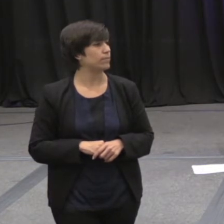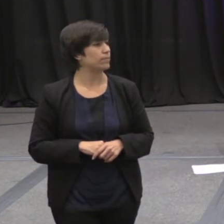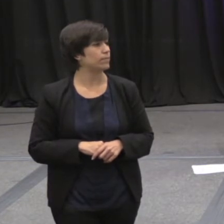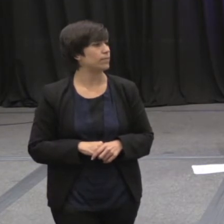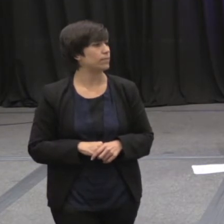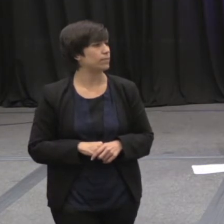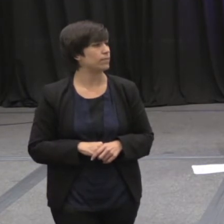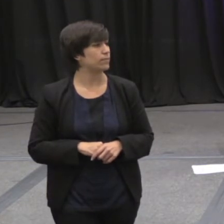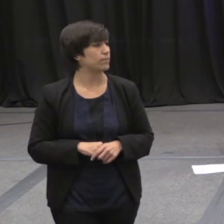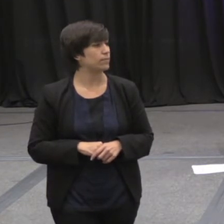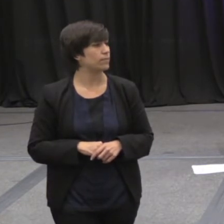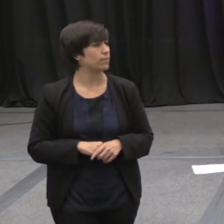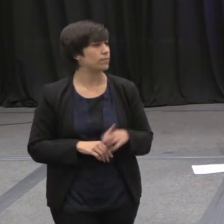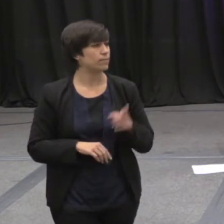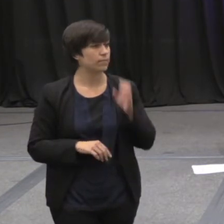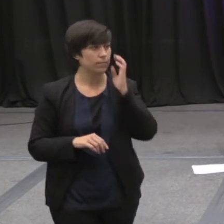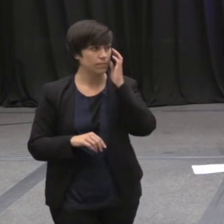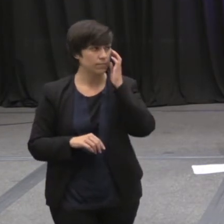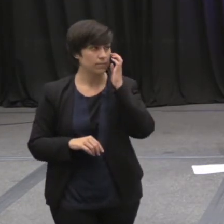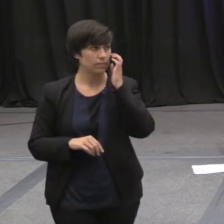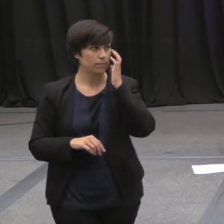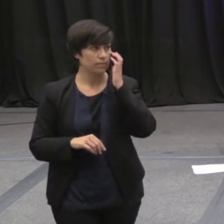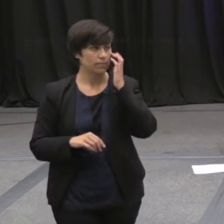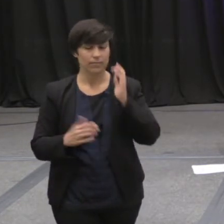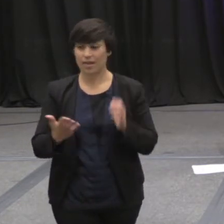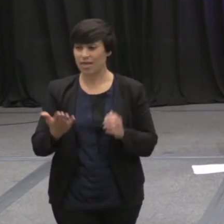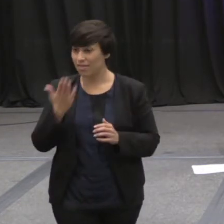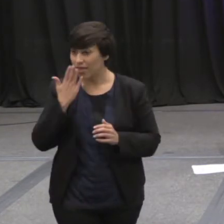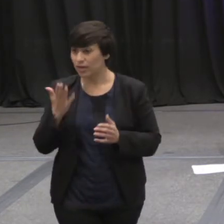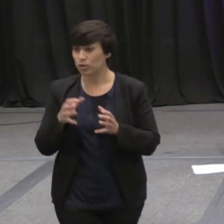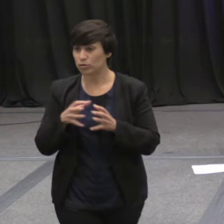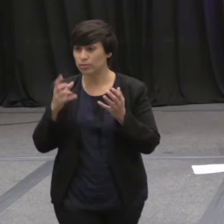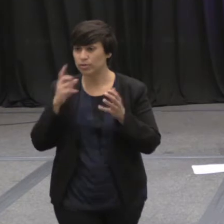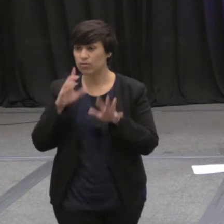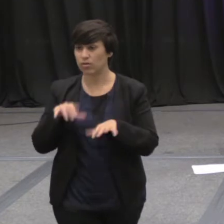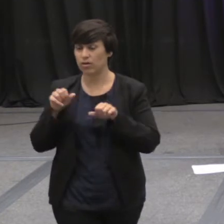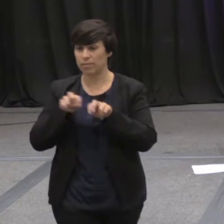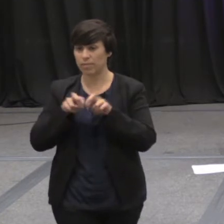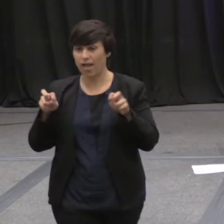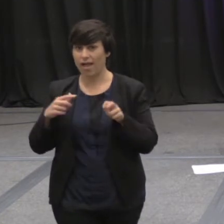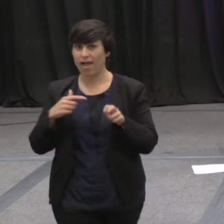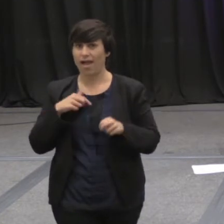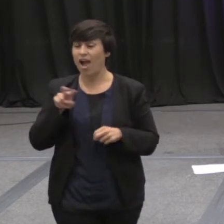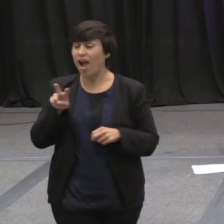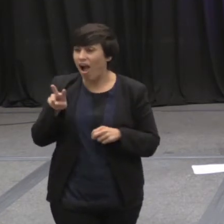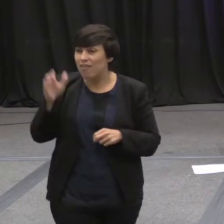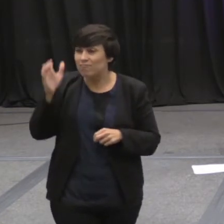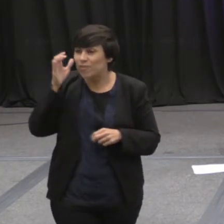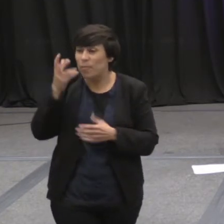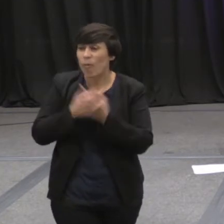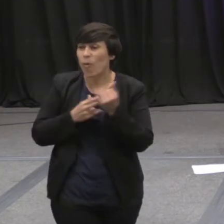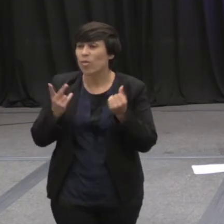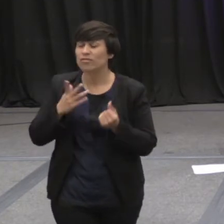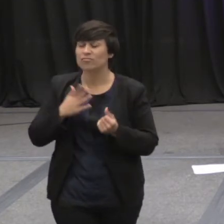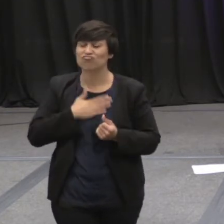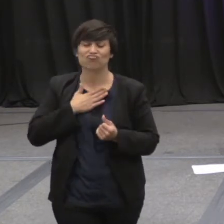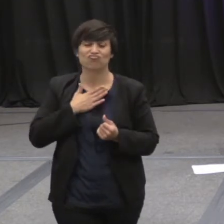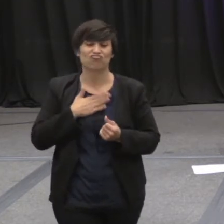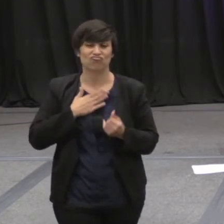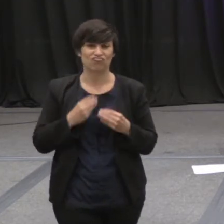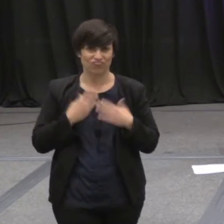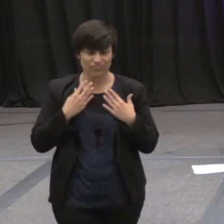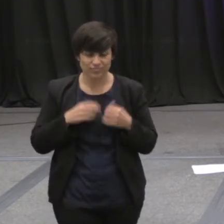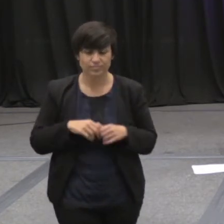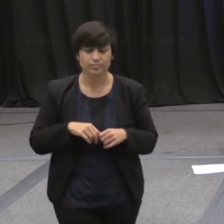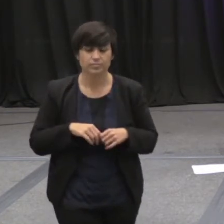Thank you. Thank you so much for having this panel. I am just so filled with joy getting to hear both of you speak.